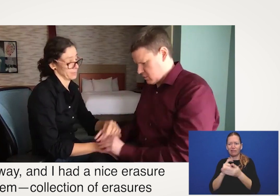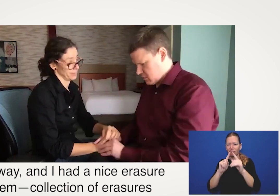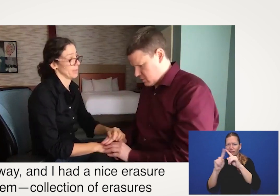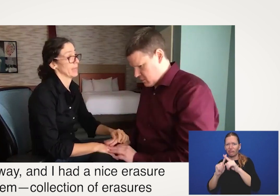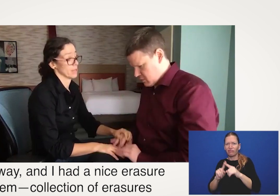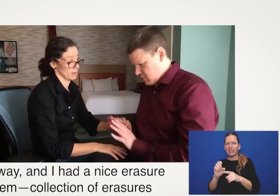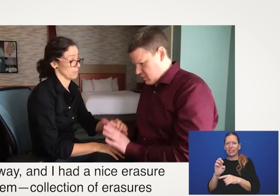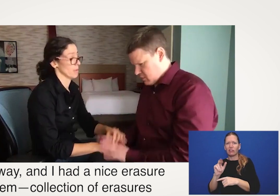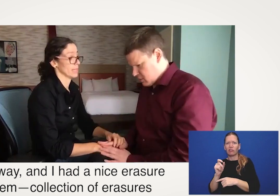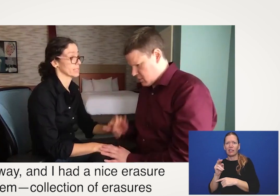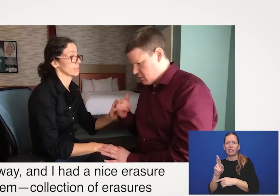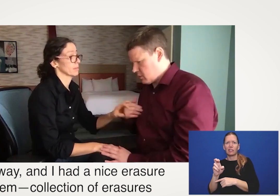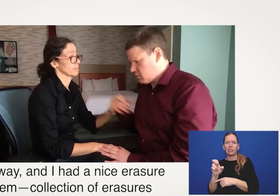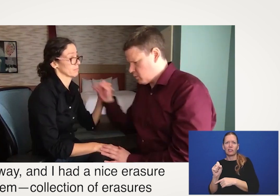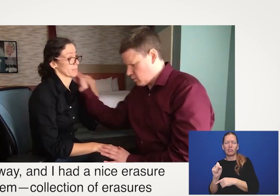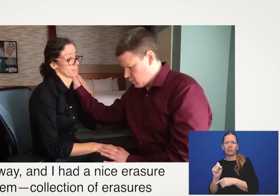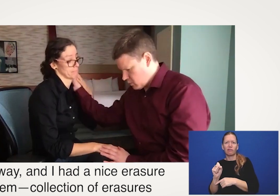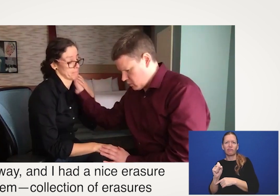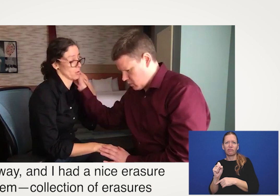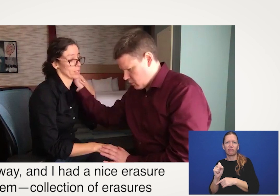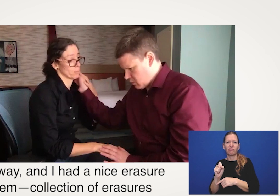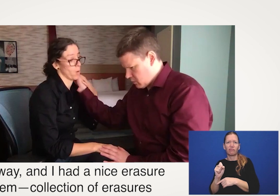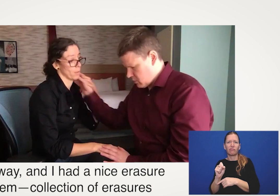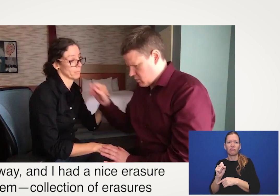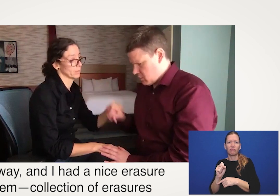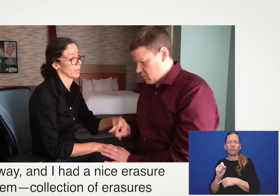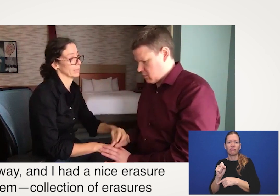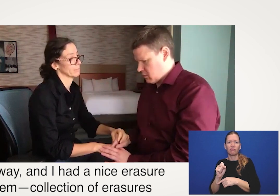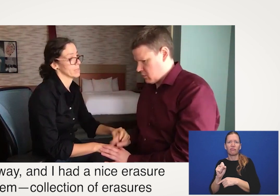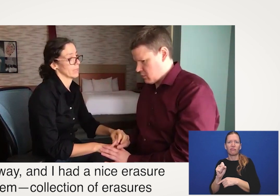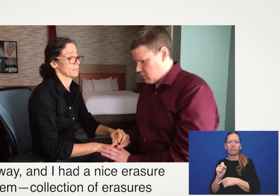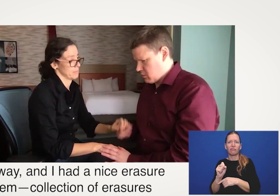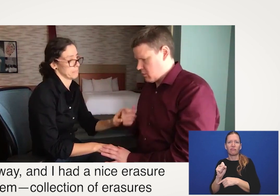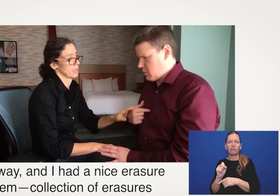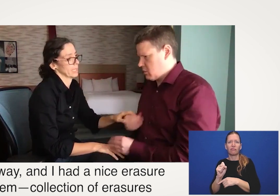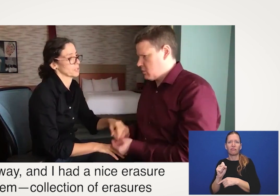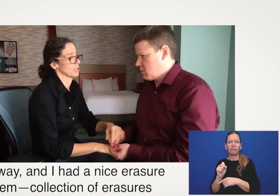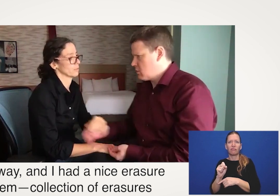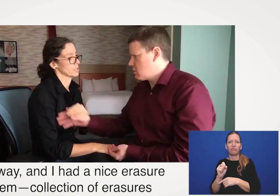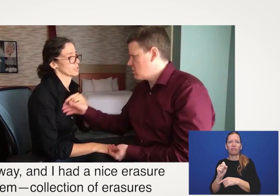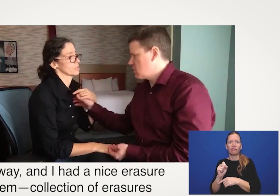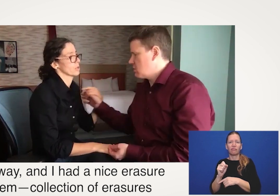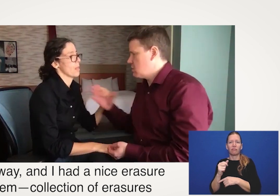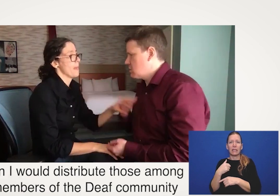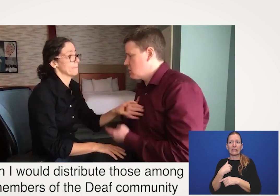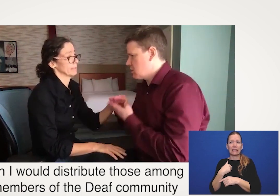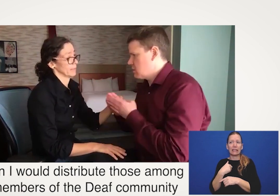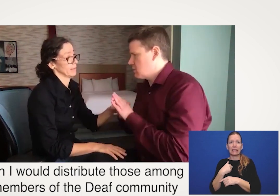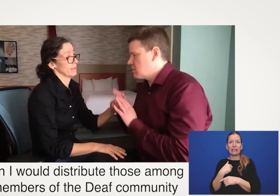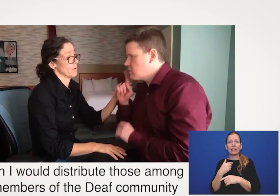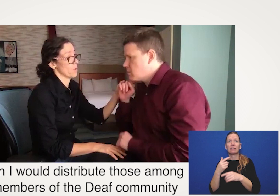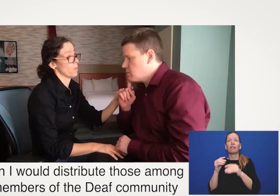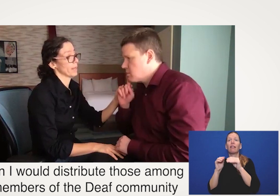And I had a nice erasure poem, and collection of erasures.